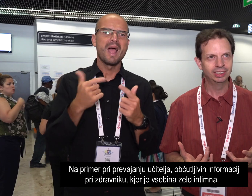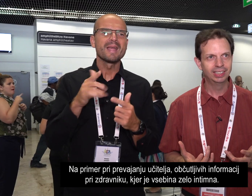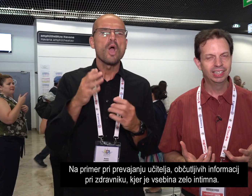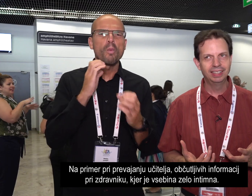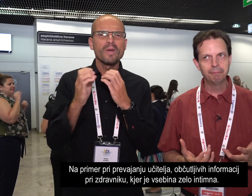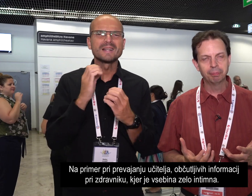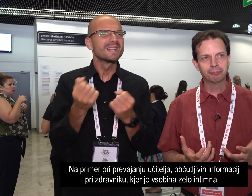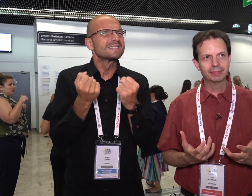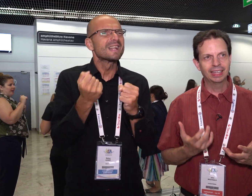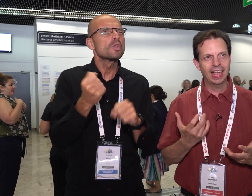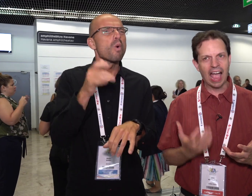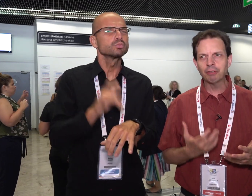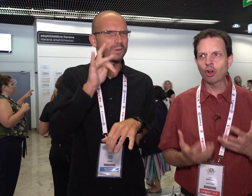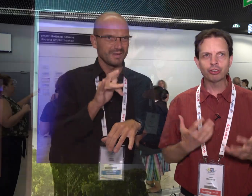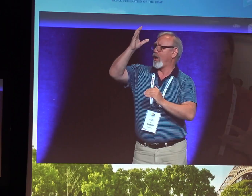critical.